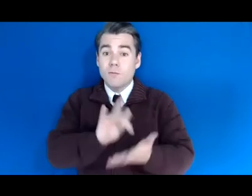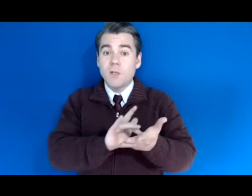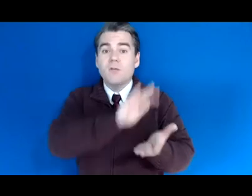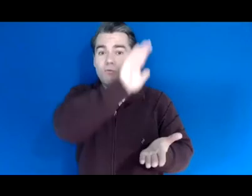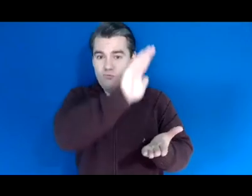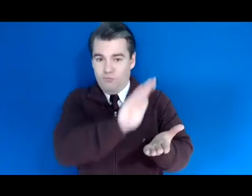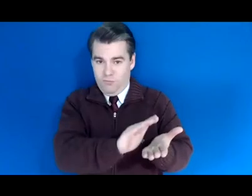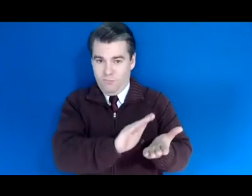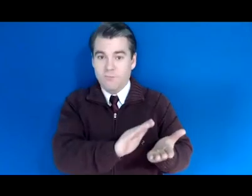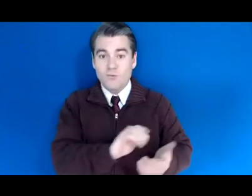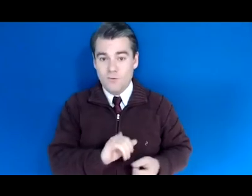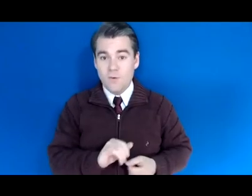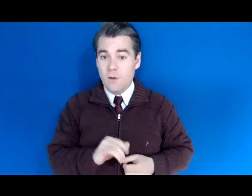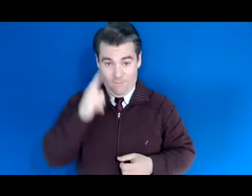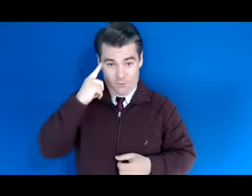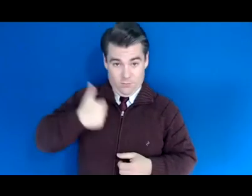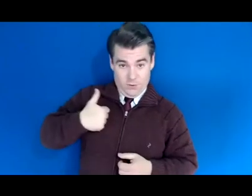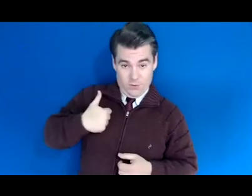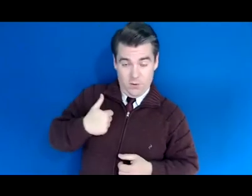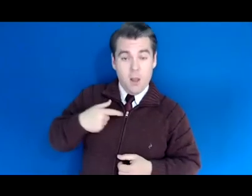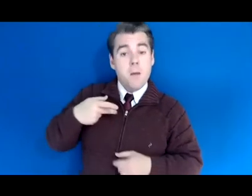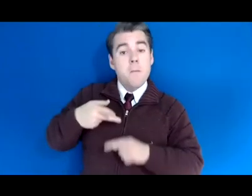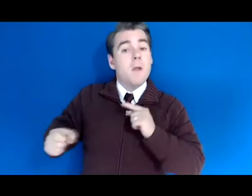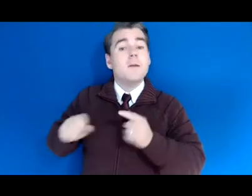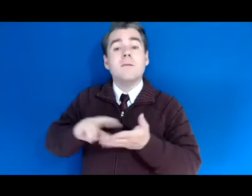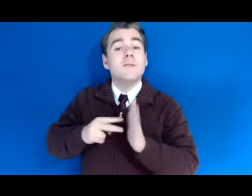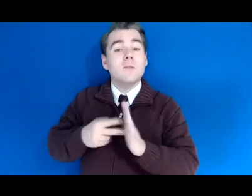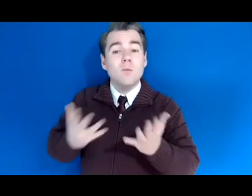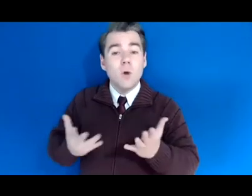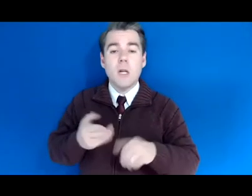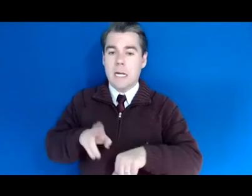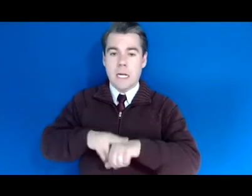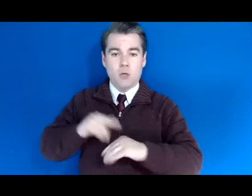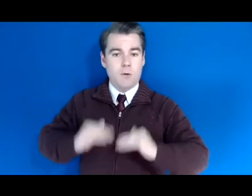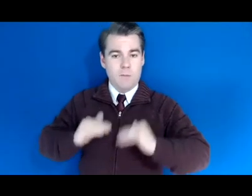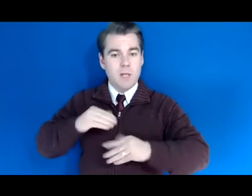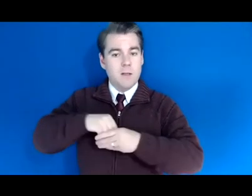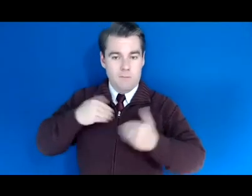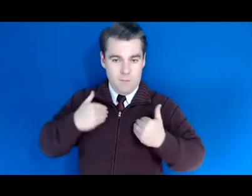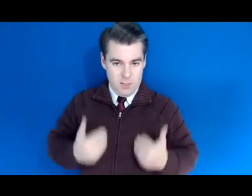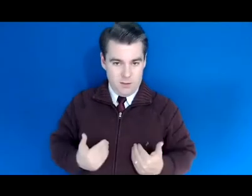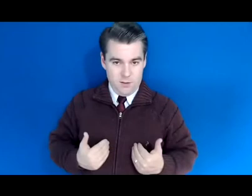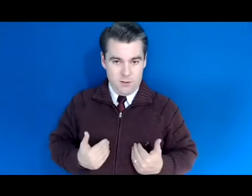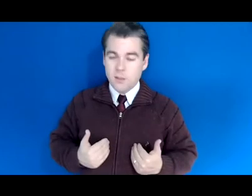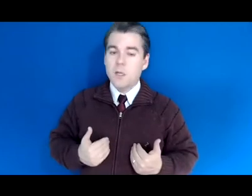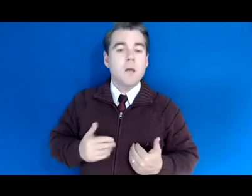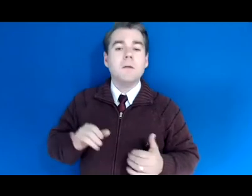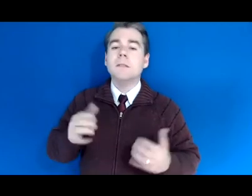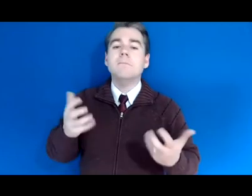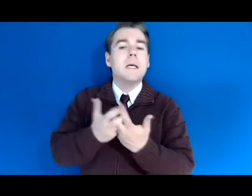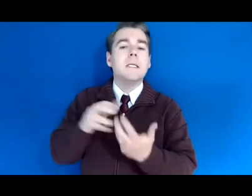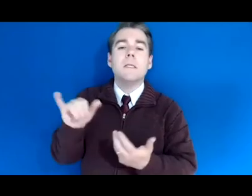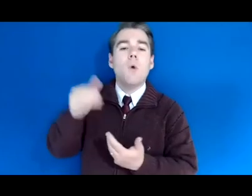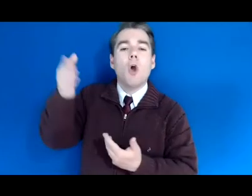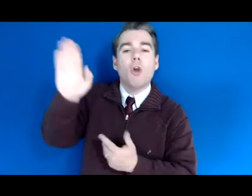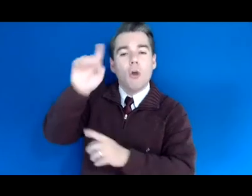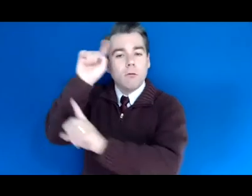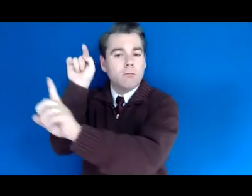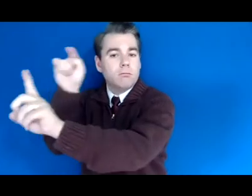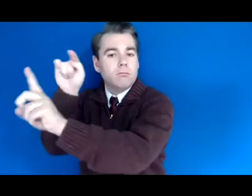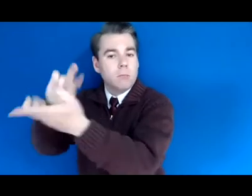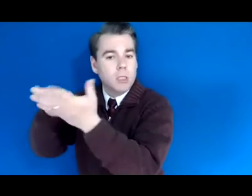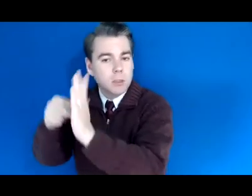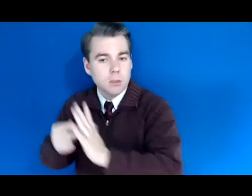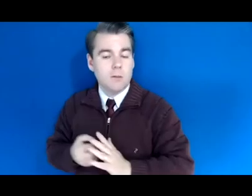me, Plexus is about restoring the natural balance in your body to the way God intended it to be and reaping the